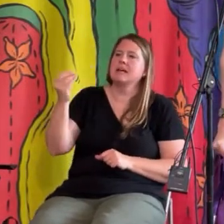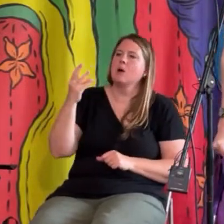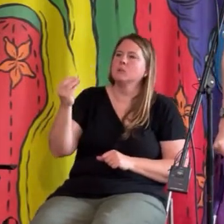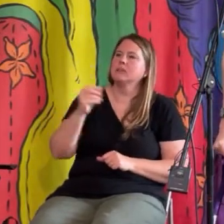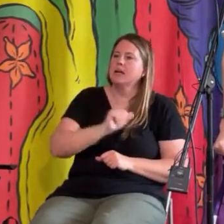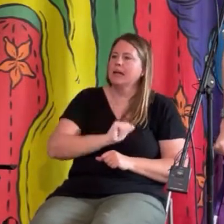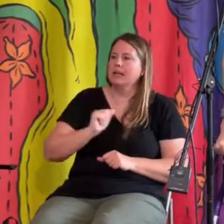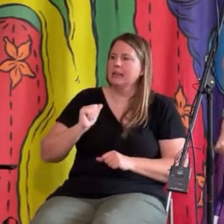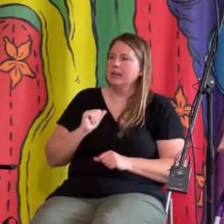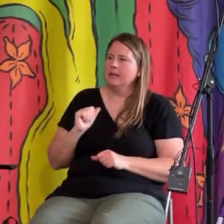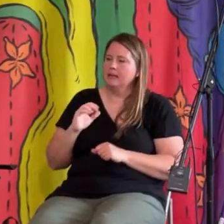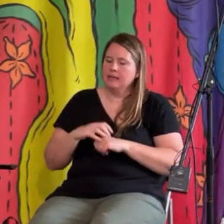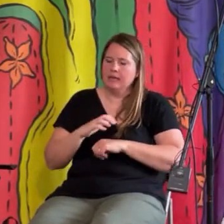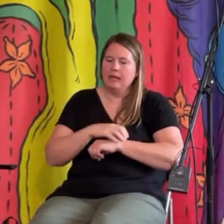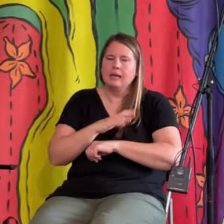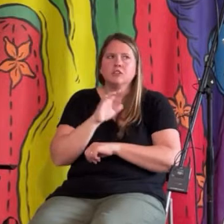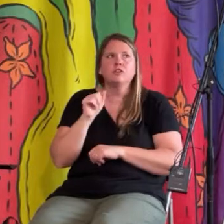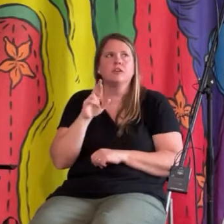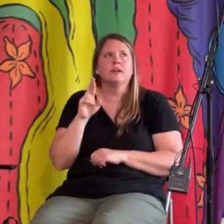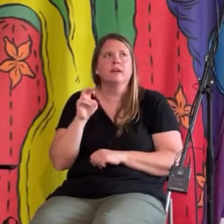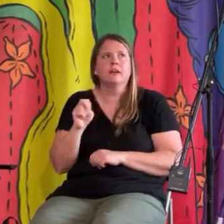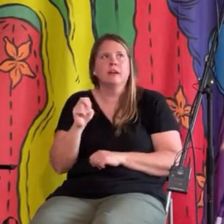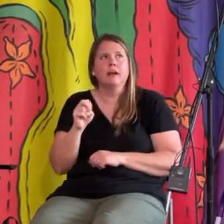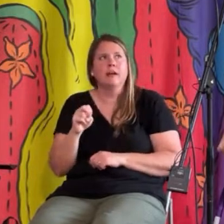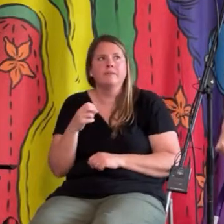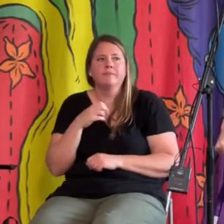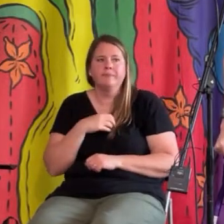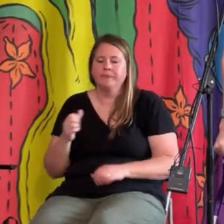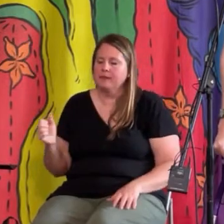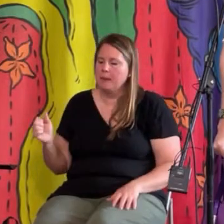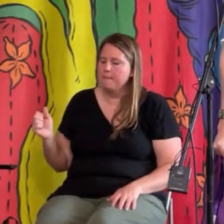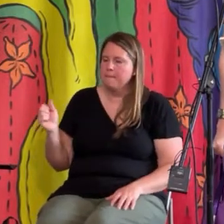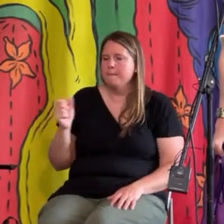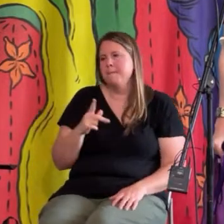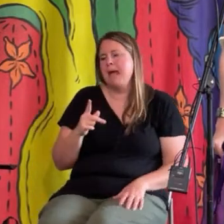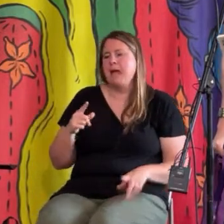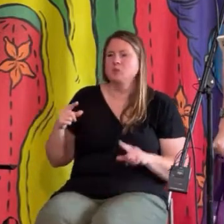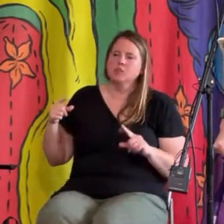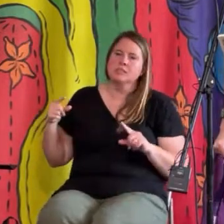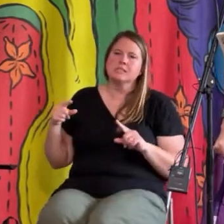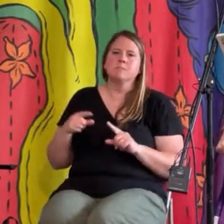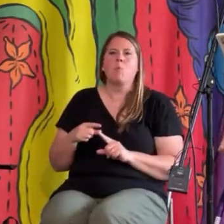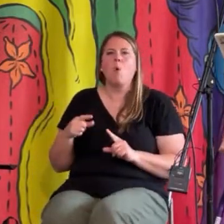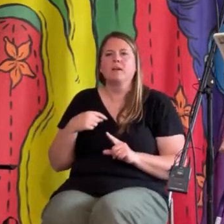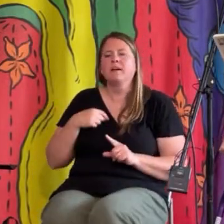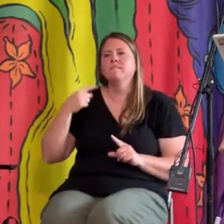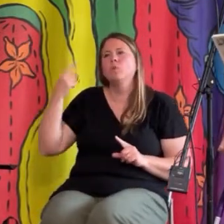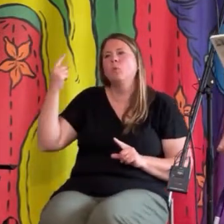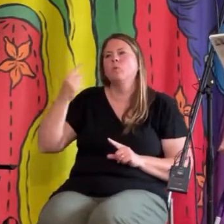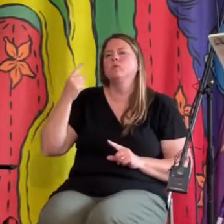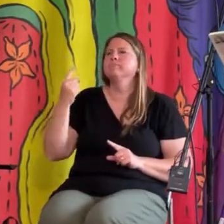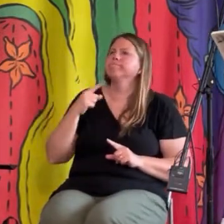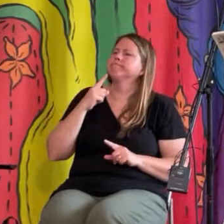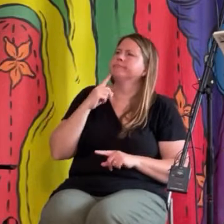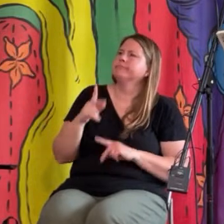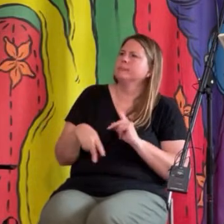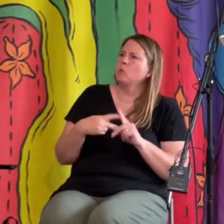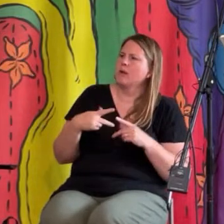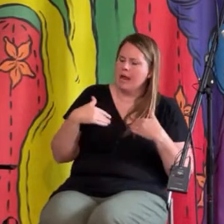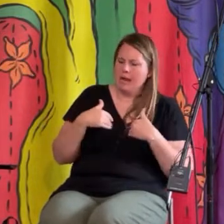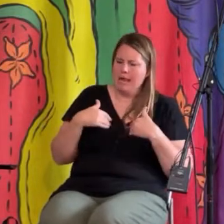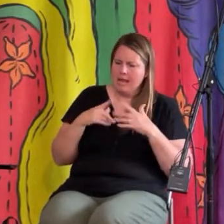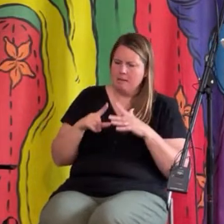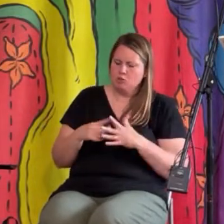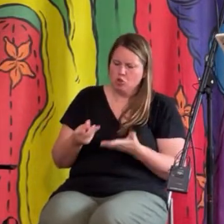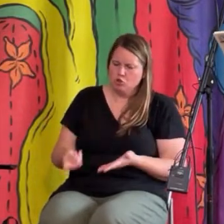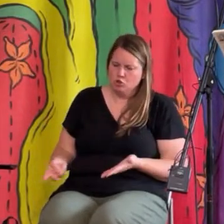Care. I return to this point of wonder. What kind of animal began to stand on